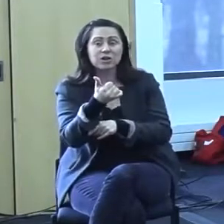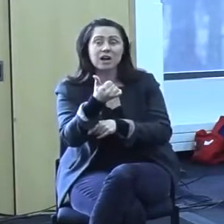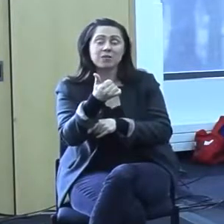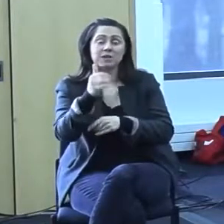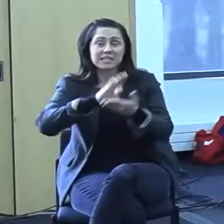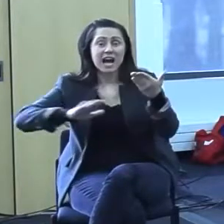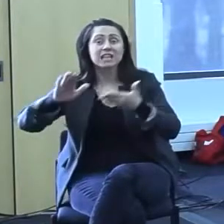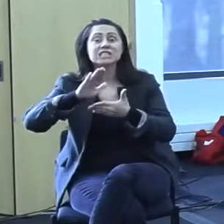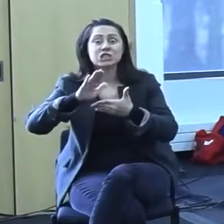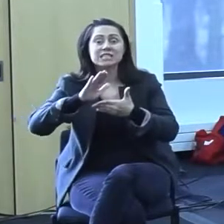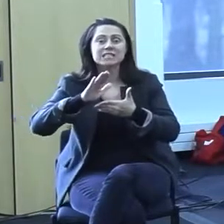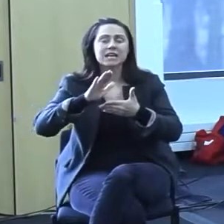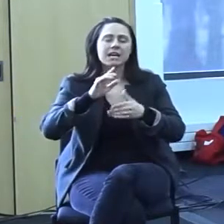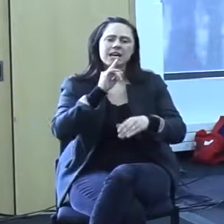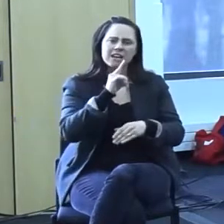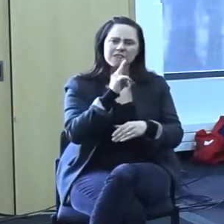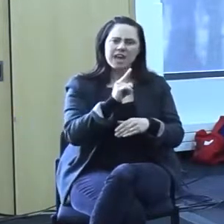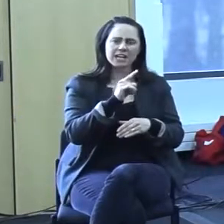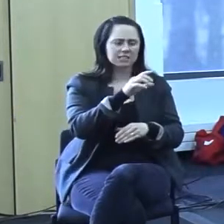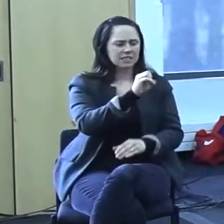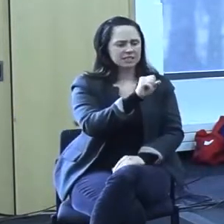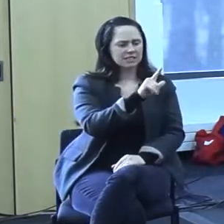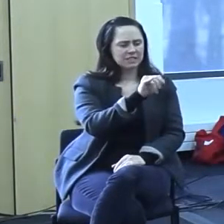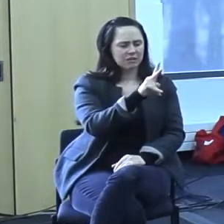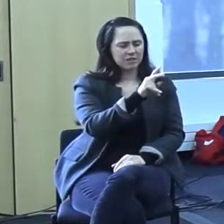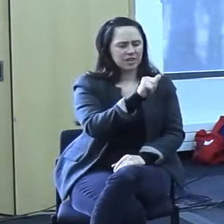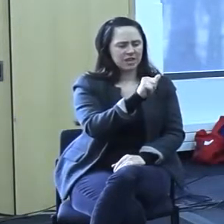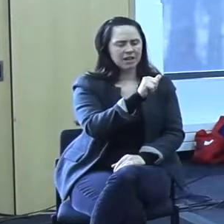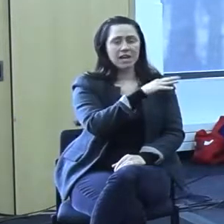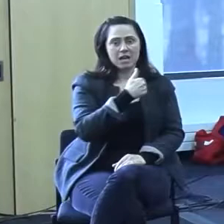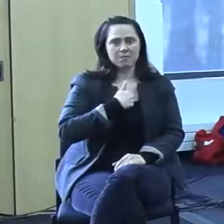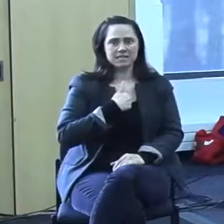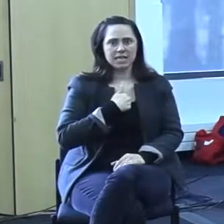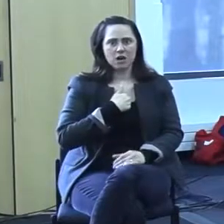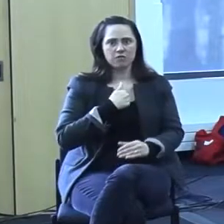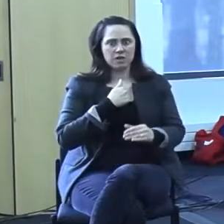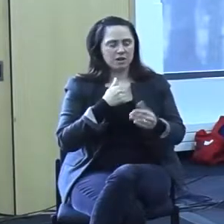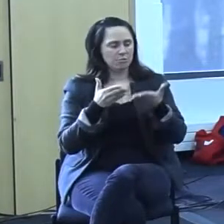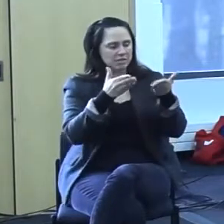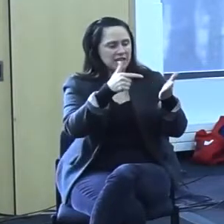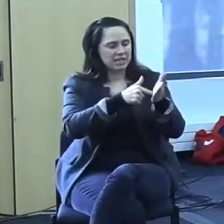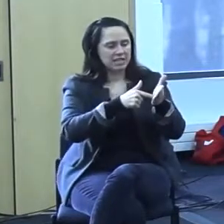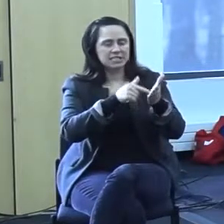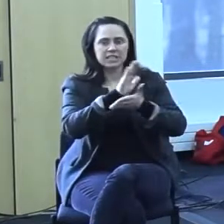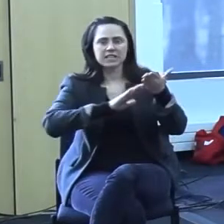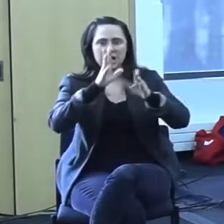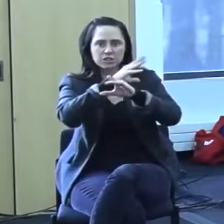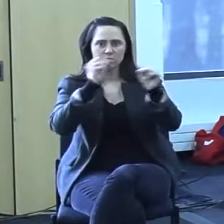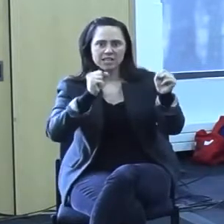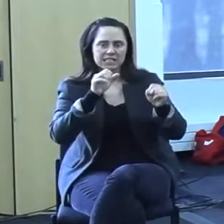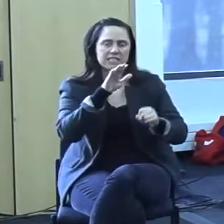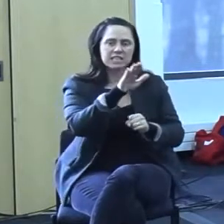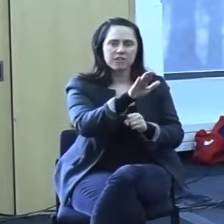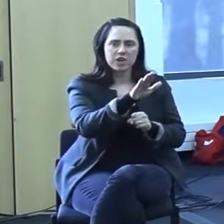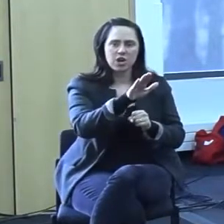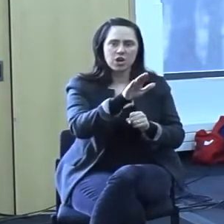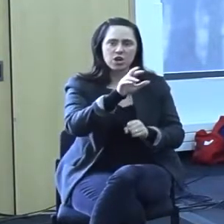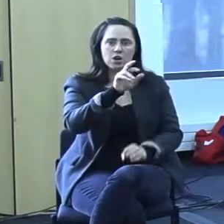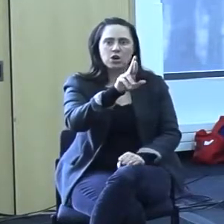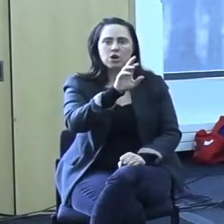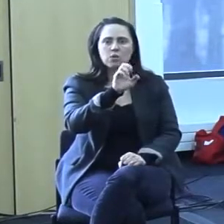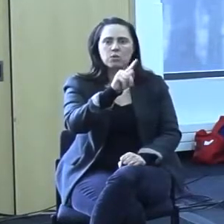fact, Sylvia and I presented this to the college presidents earlier this year at their